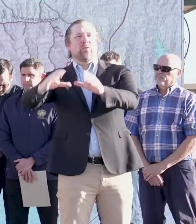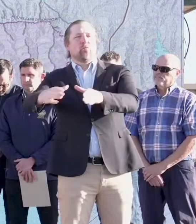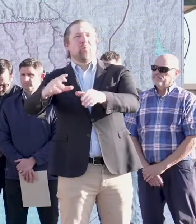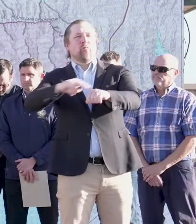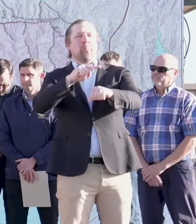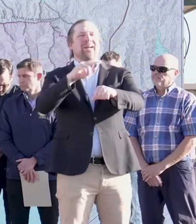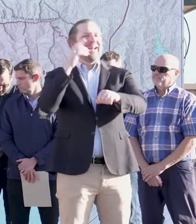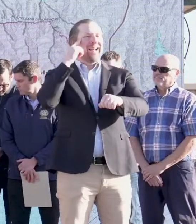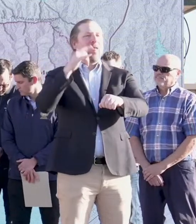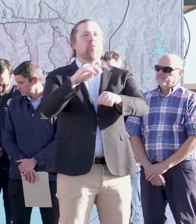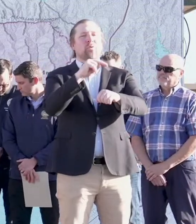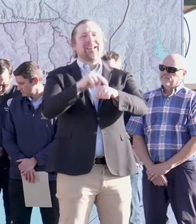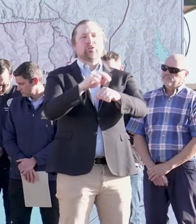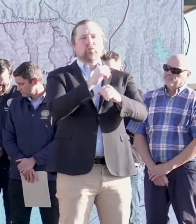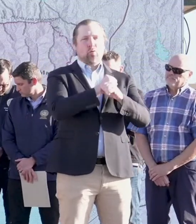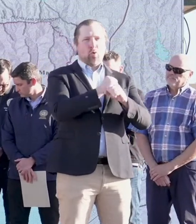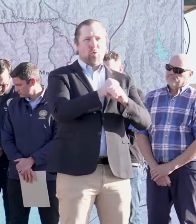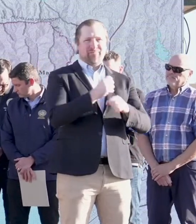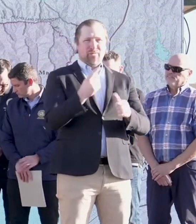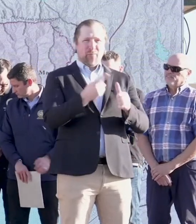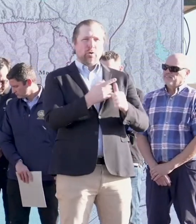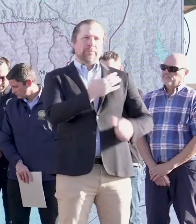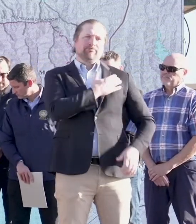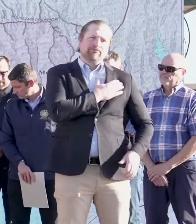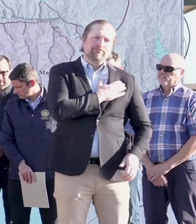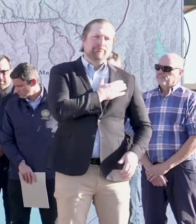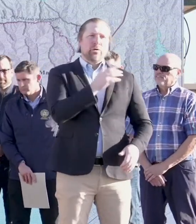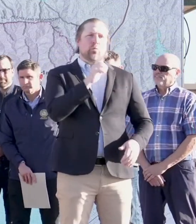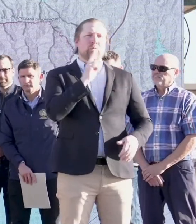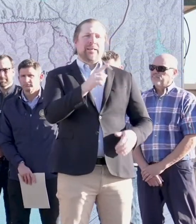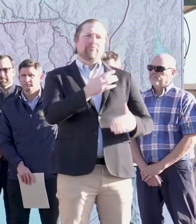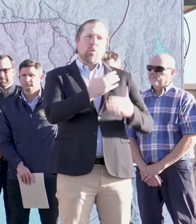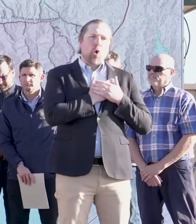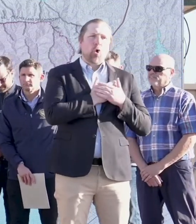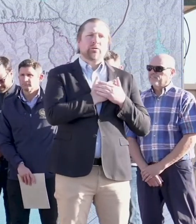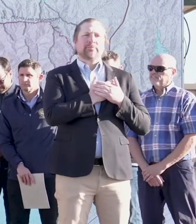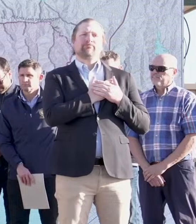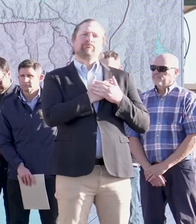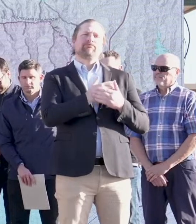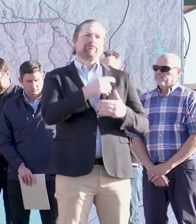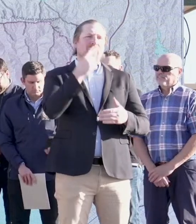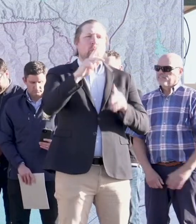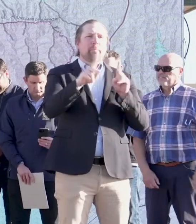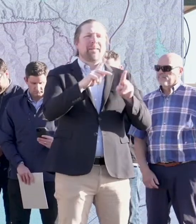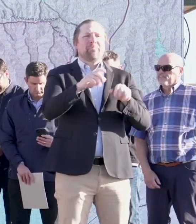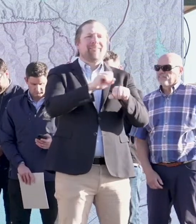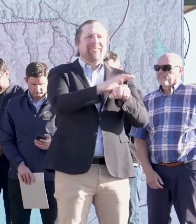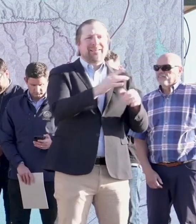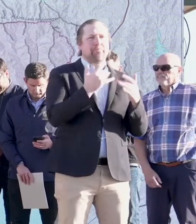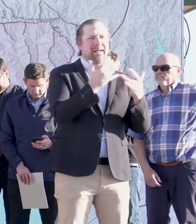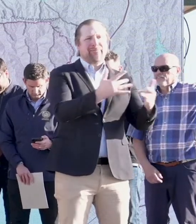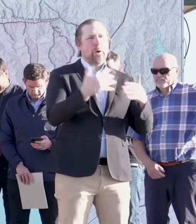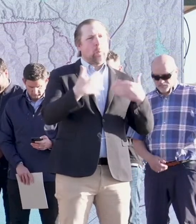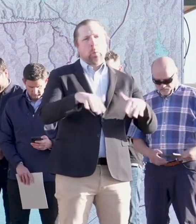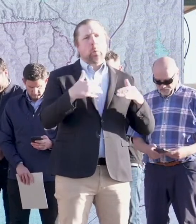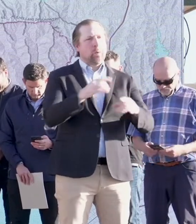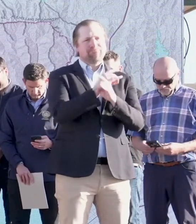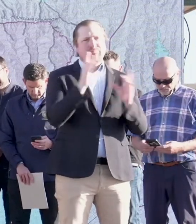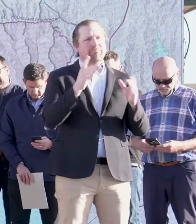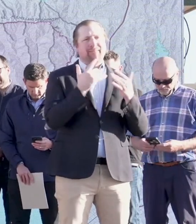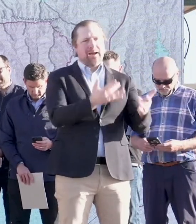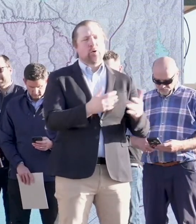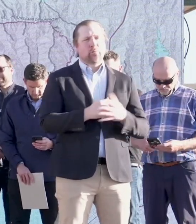Let me start by letting you know that our hearts go out to the people affected by the devastating fire of the Palisades fire.